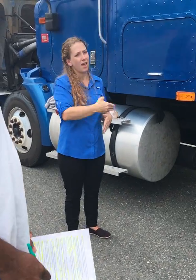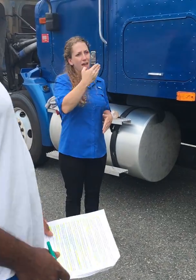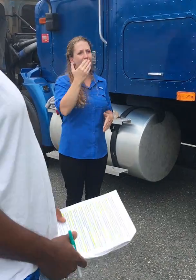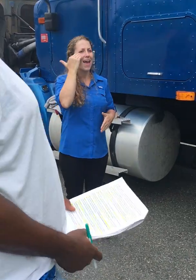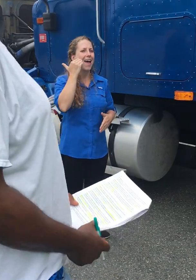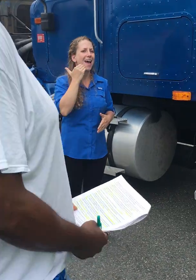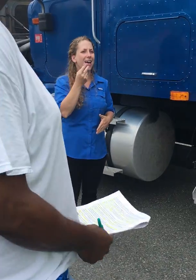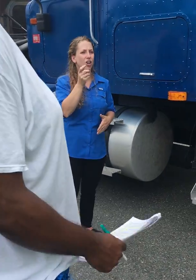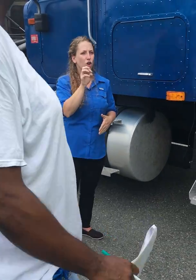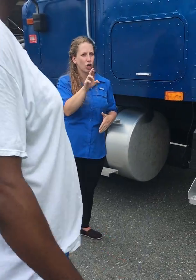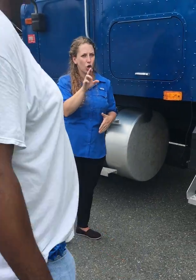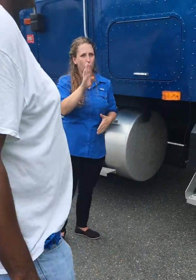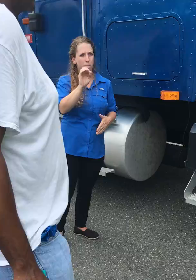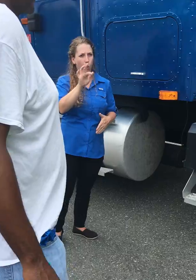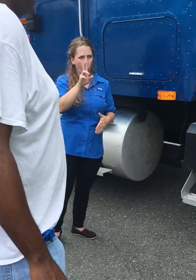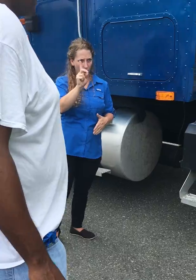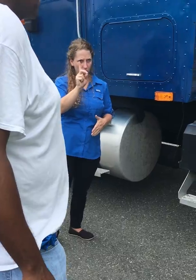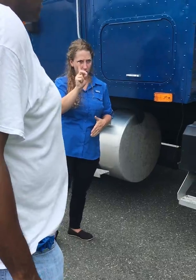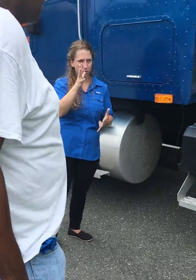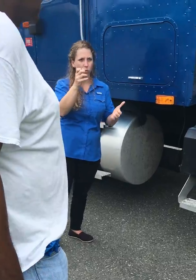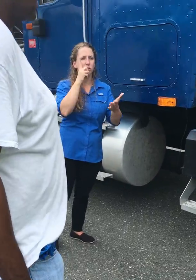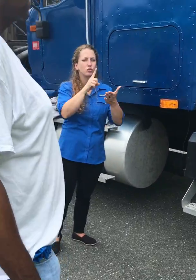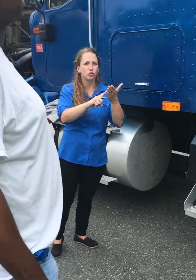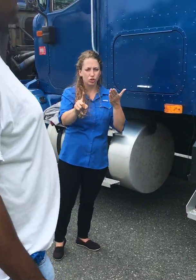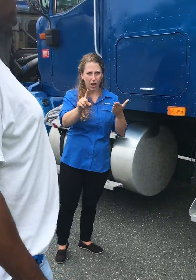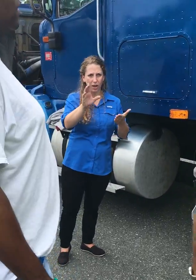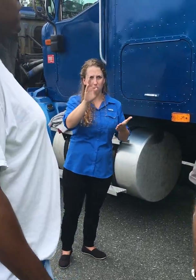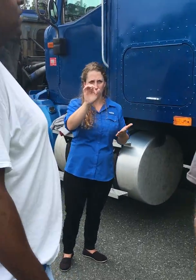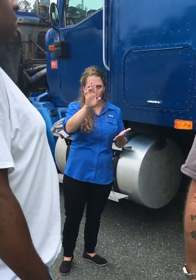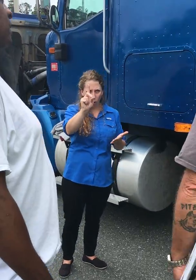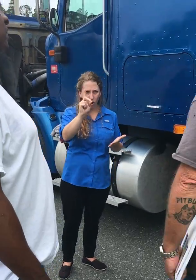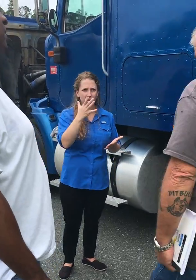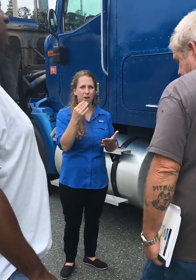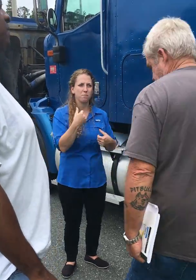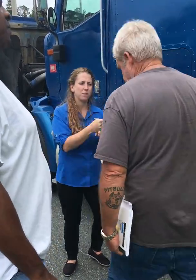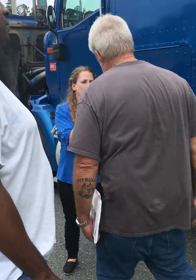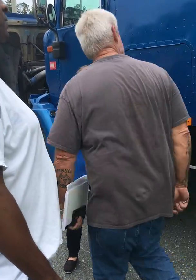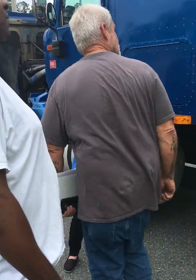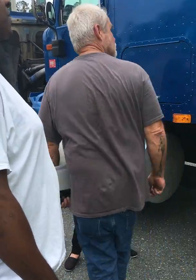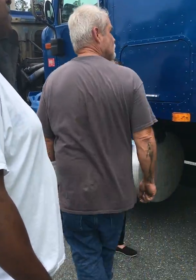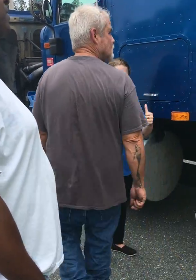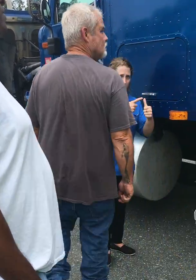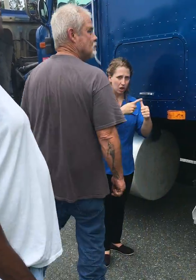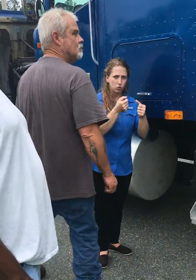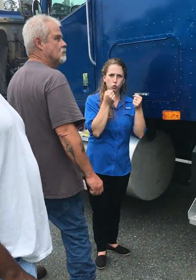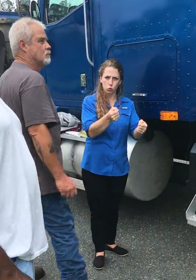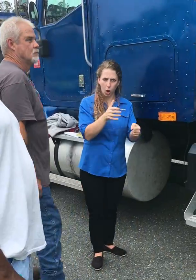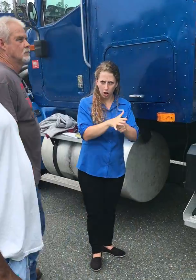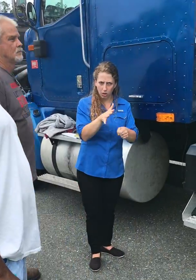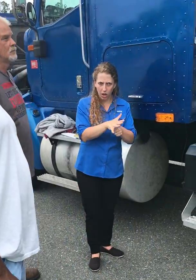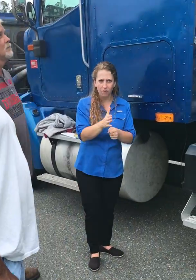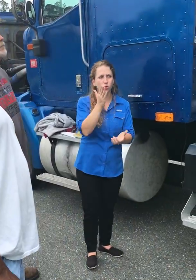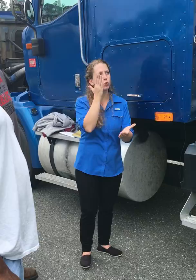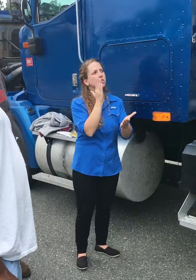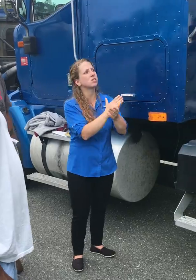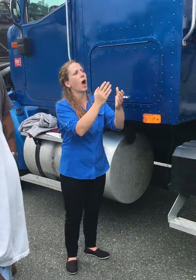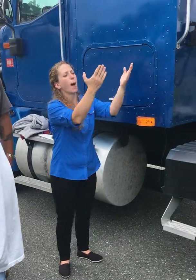to check my header and make sure that, for one, it's strong enough to stop any of the freight from inside moving up